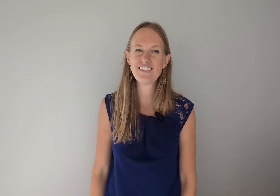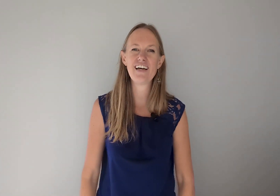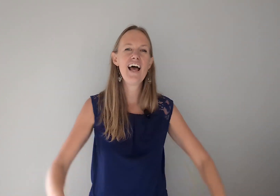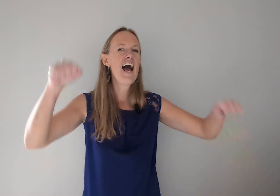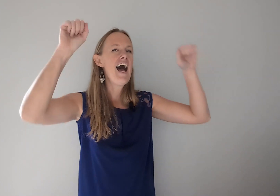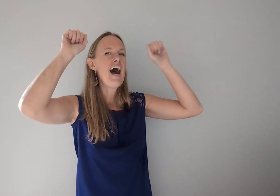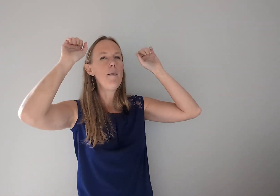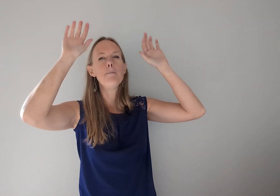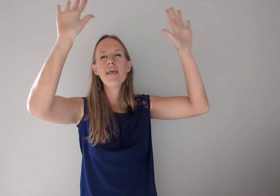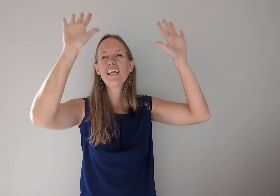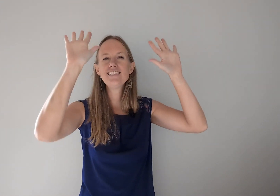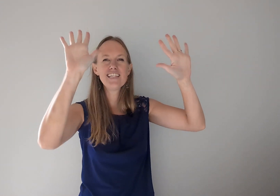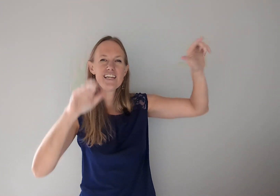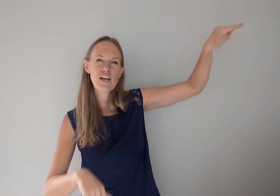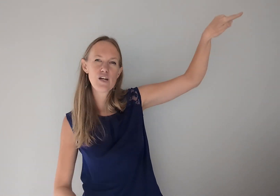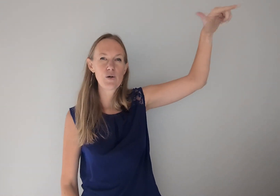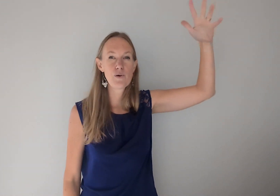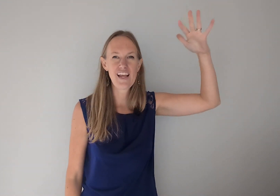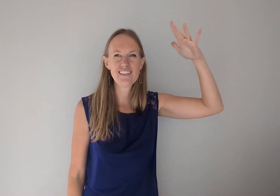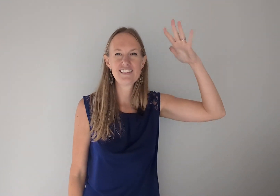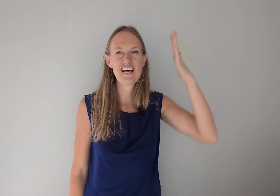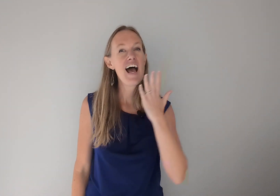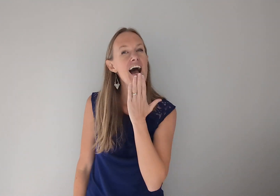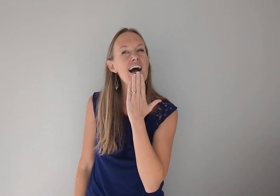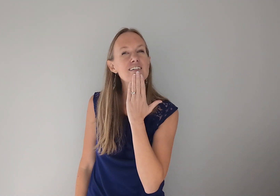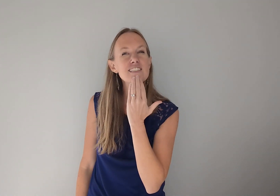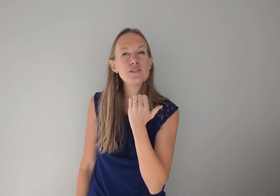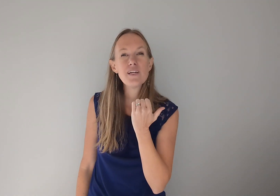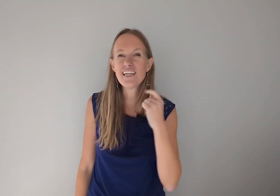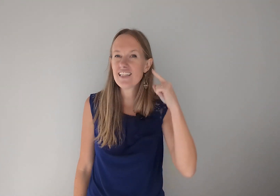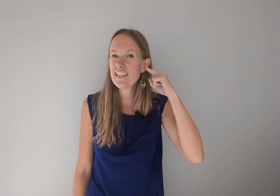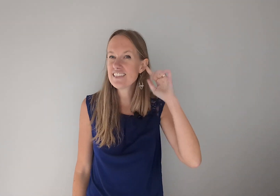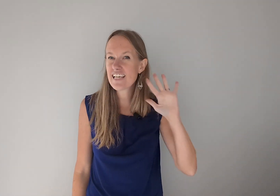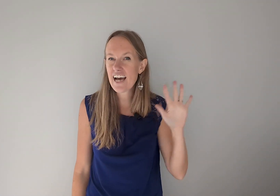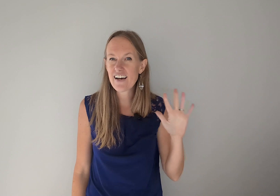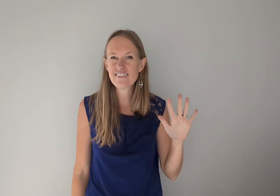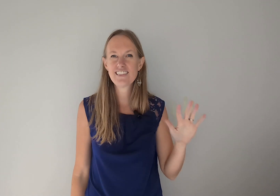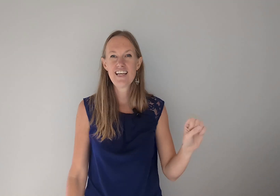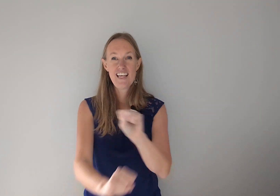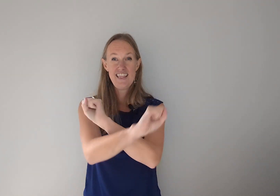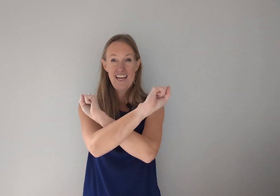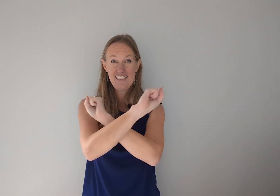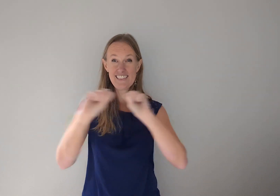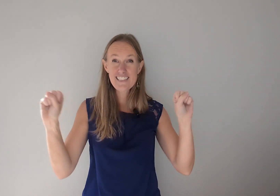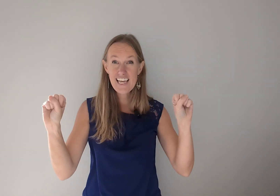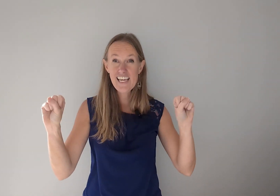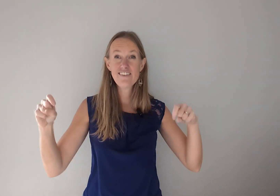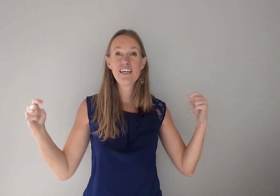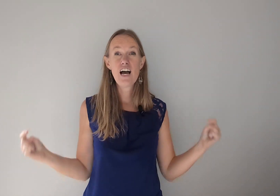it. Amazing grace, how sweet the sound that saved